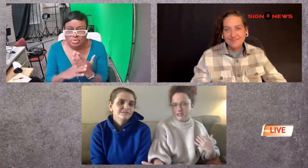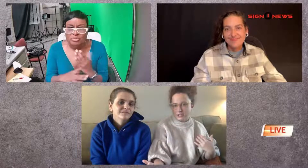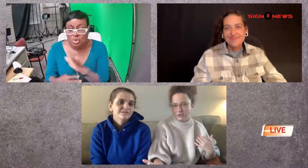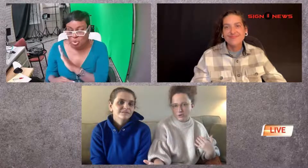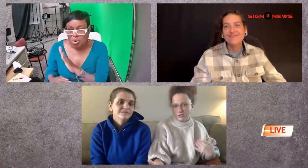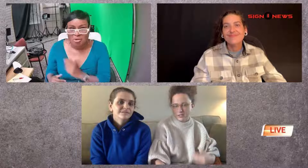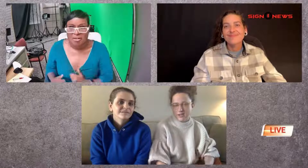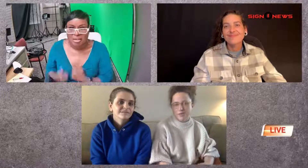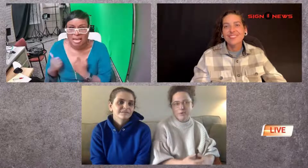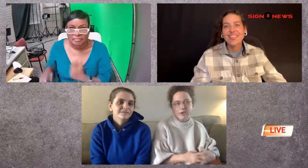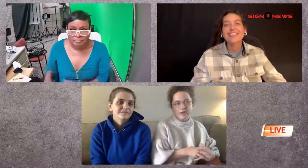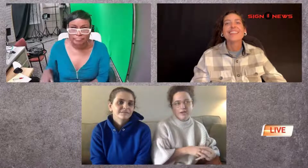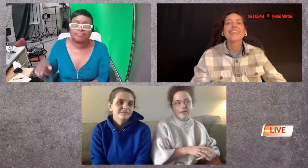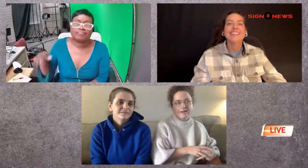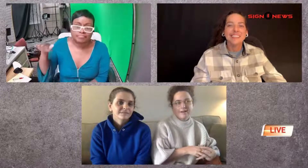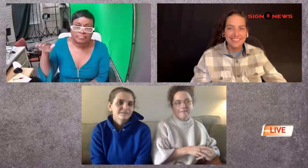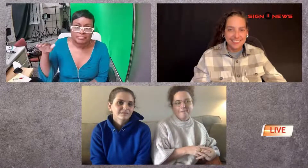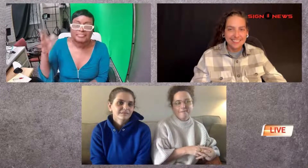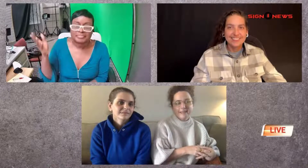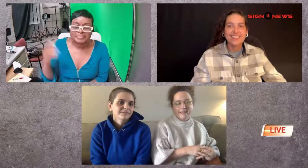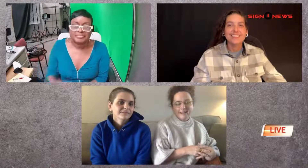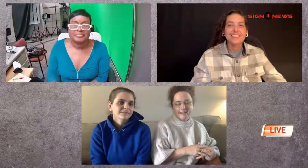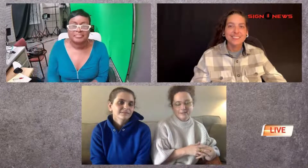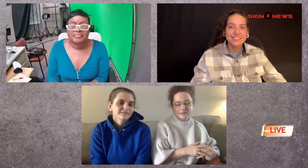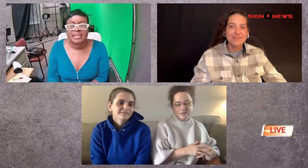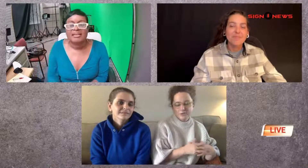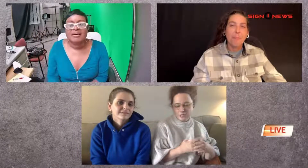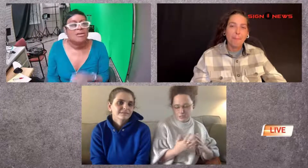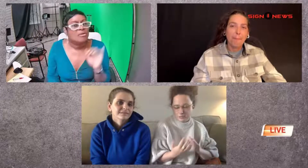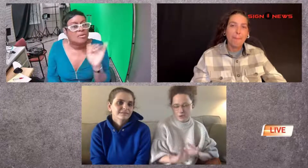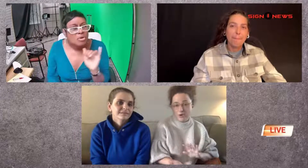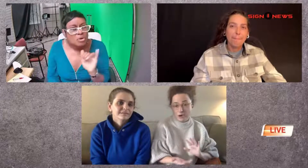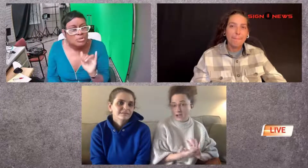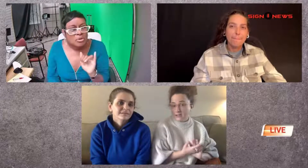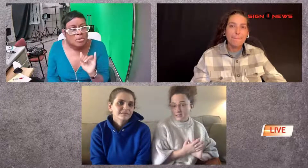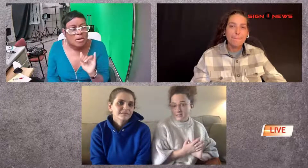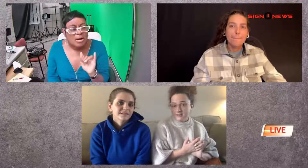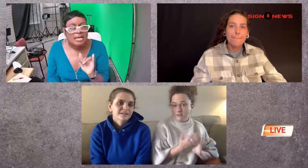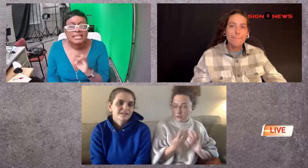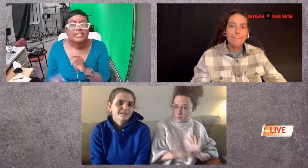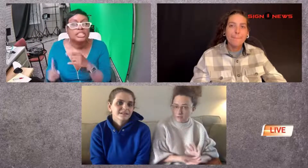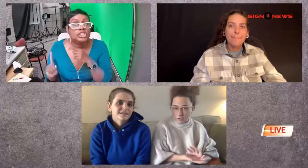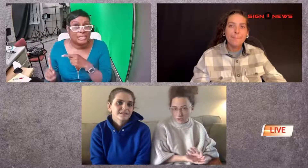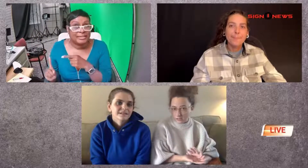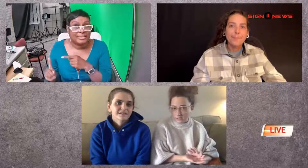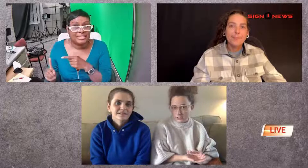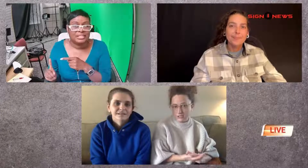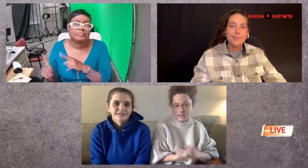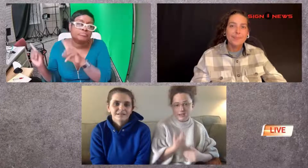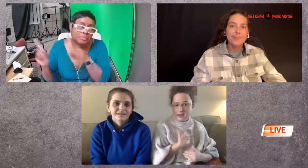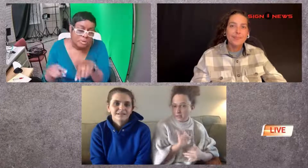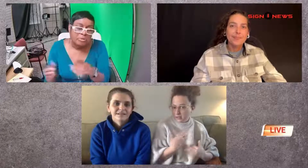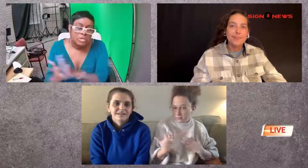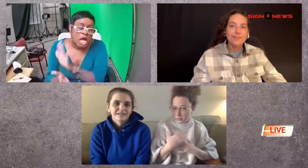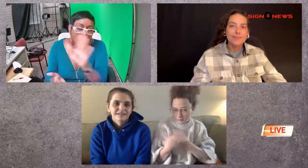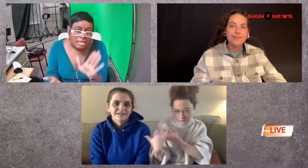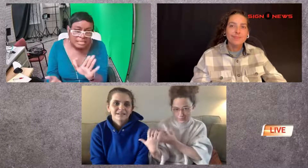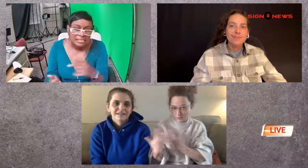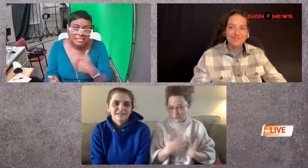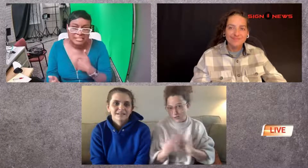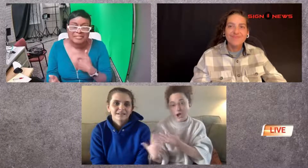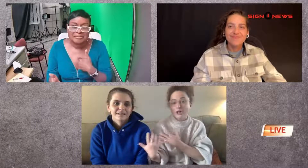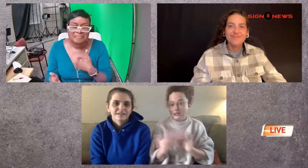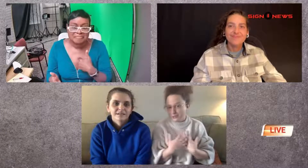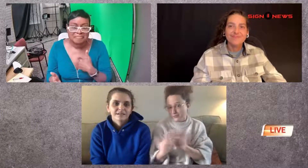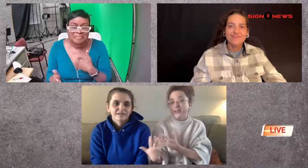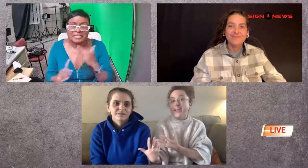Alison as she grows up. And you get to the point where Alison goes off to college, and we played